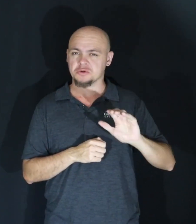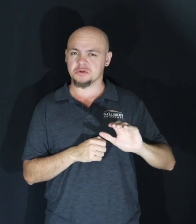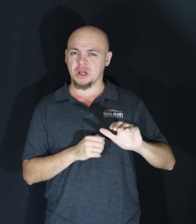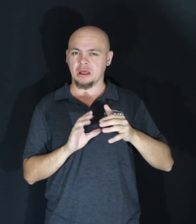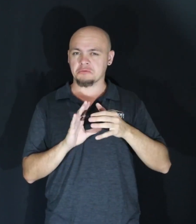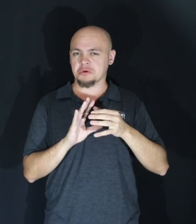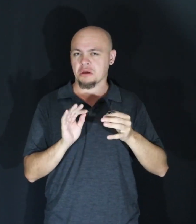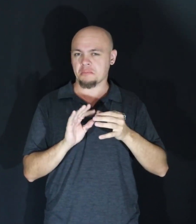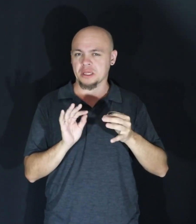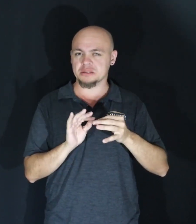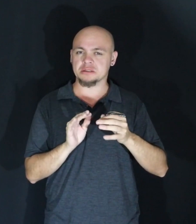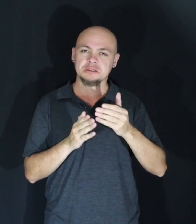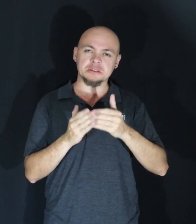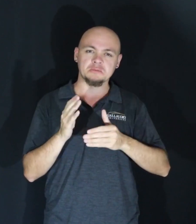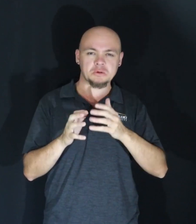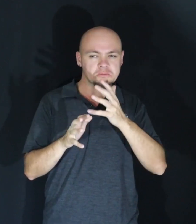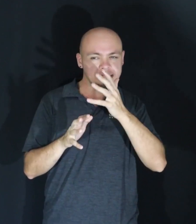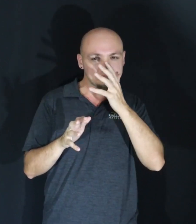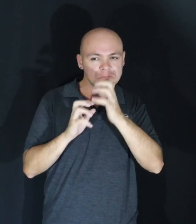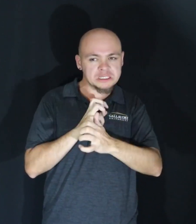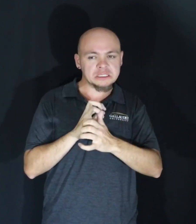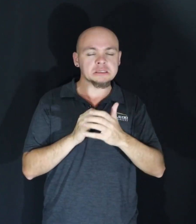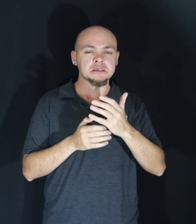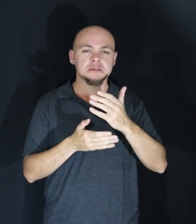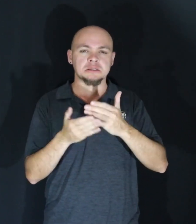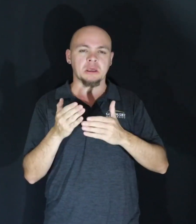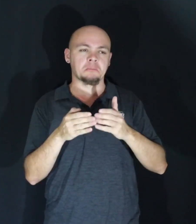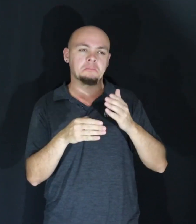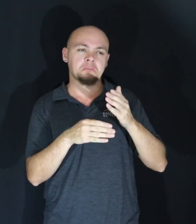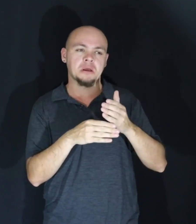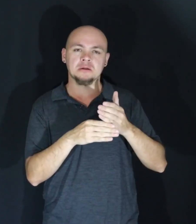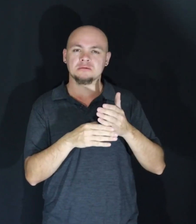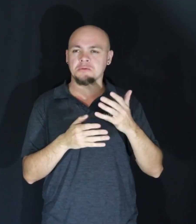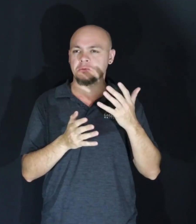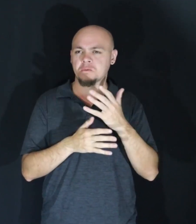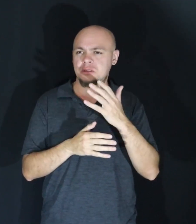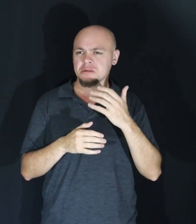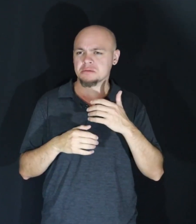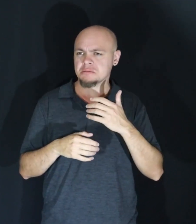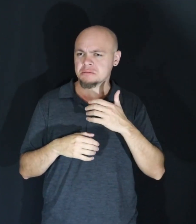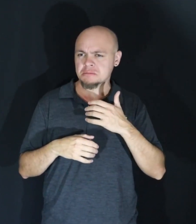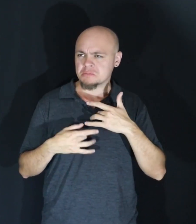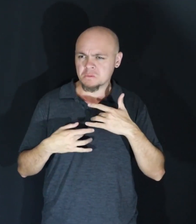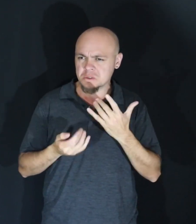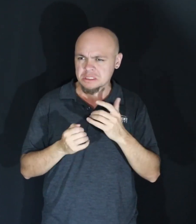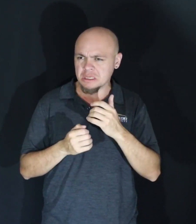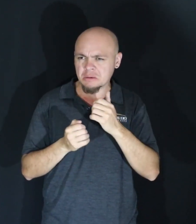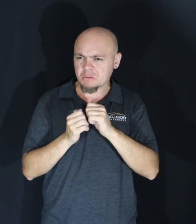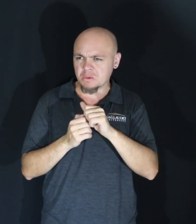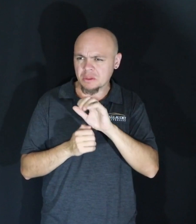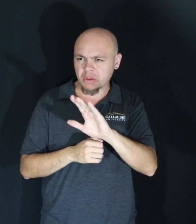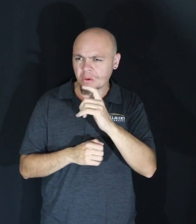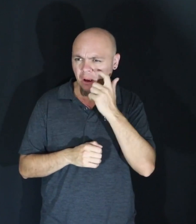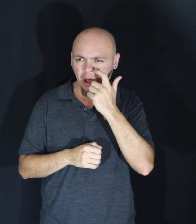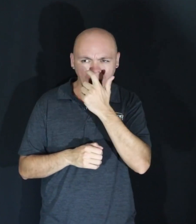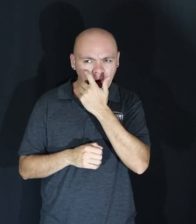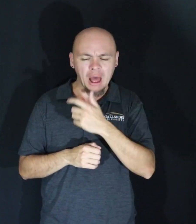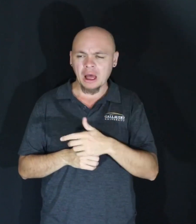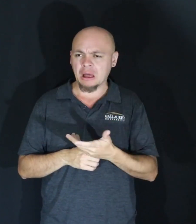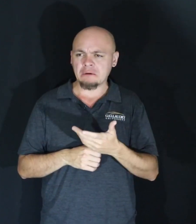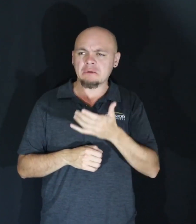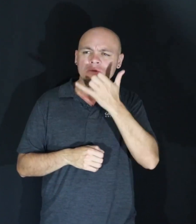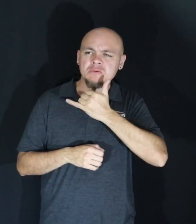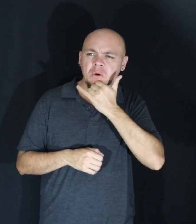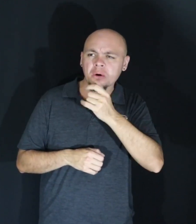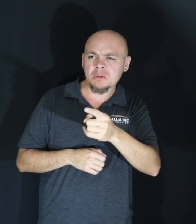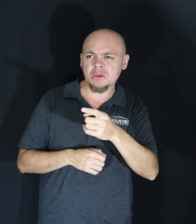Some were very harsh, some were mild. Things like, "What is wrong with you?" And "You're a freak."